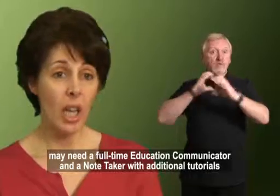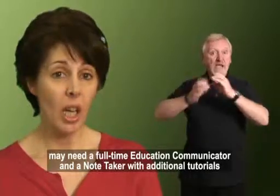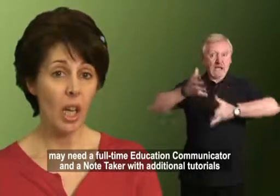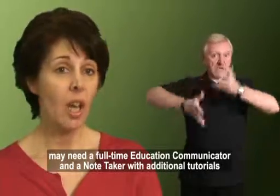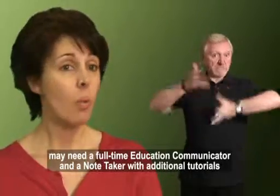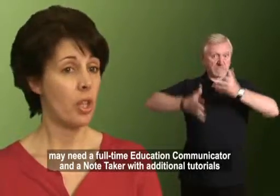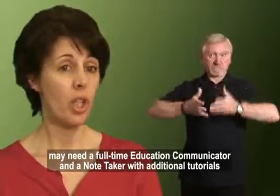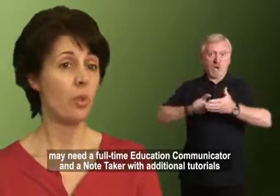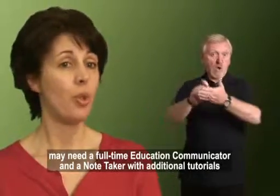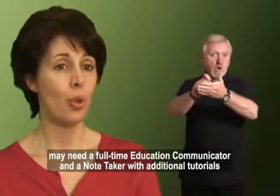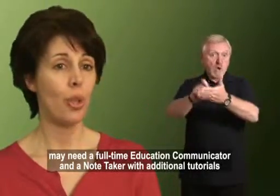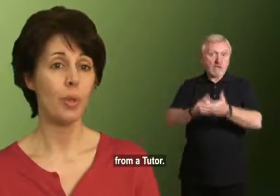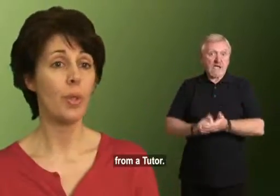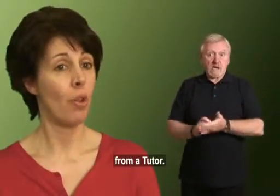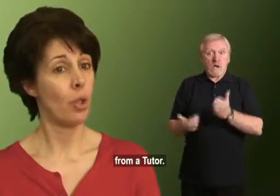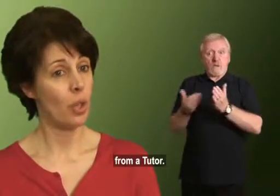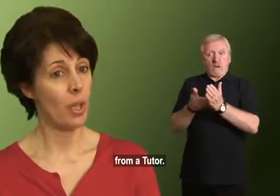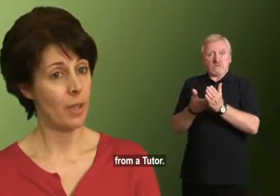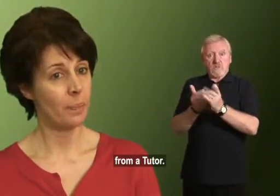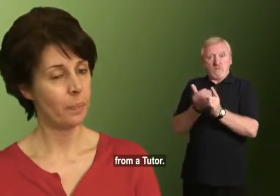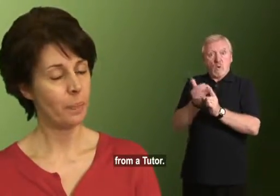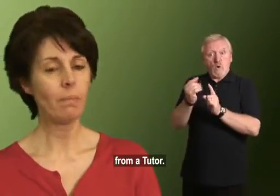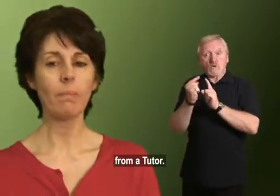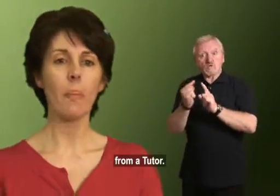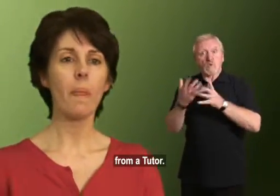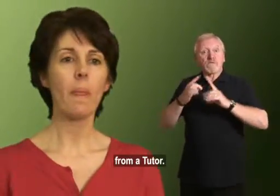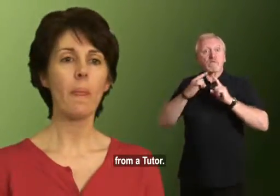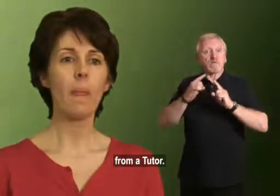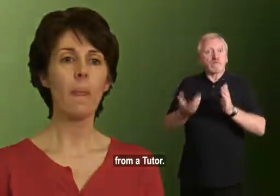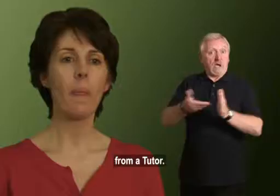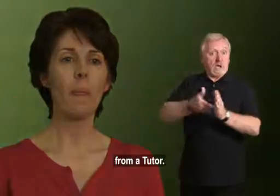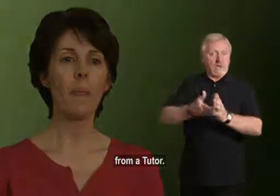note taker with additional tutorials from a tutor.